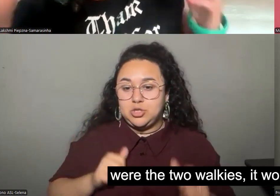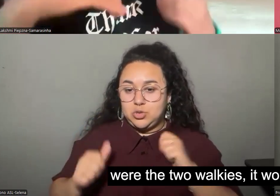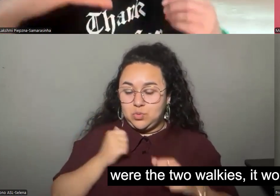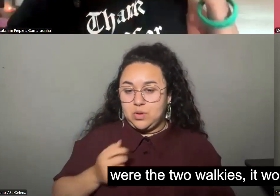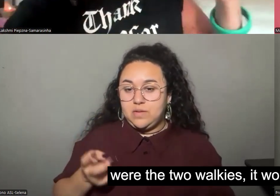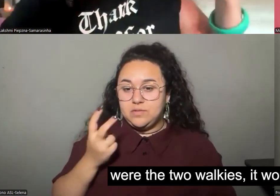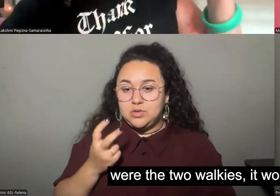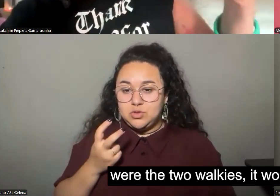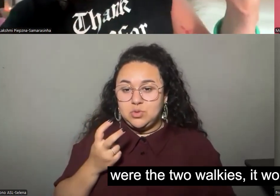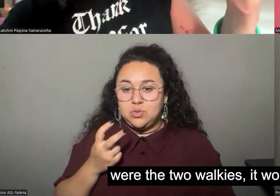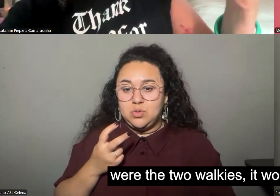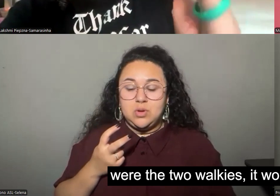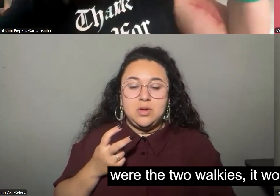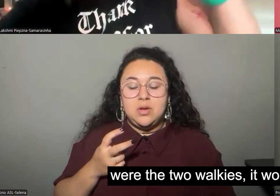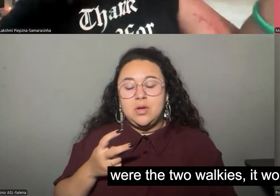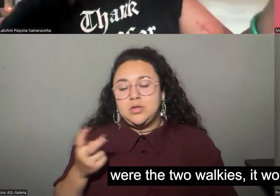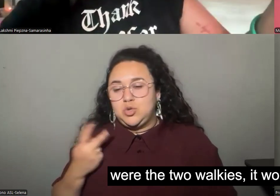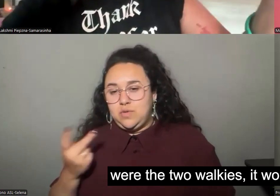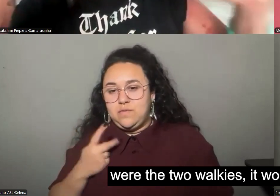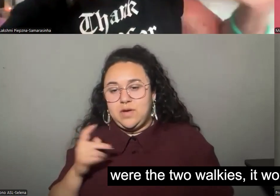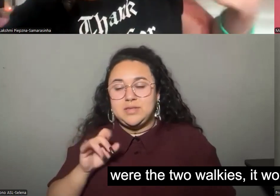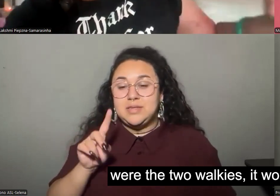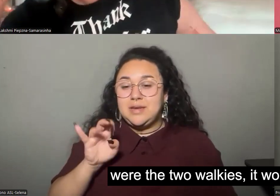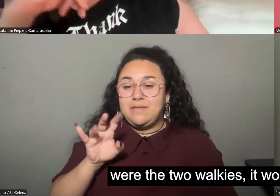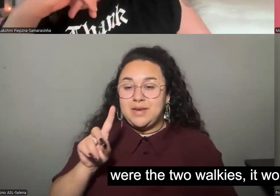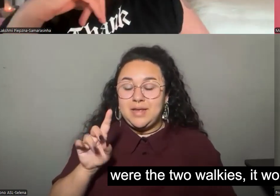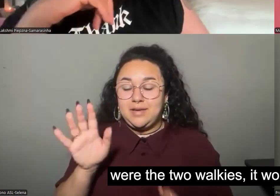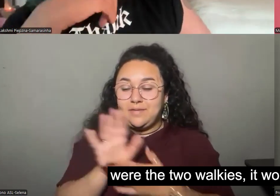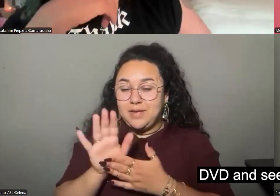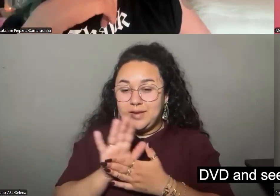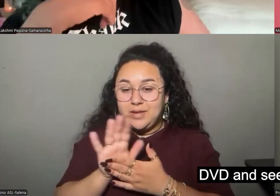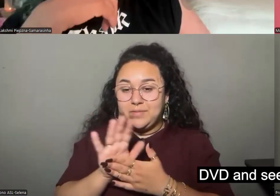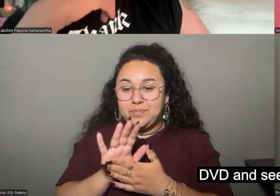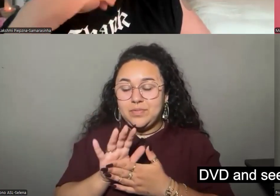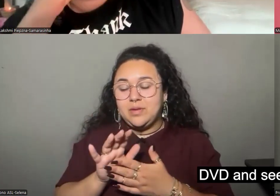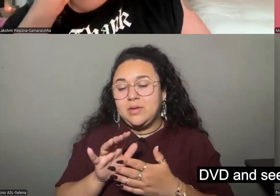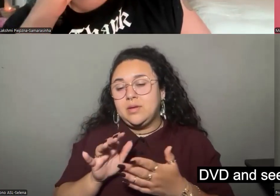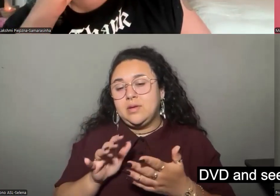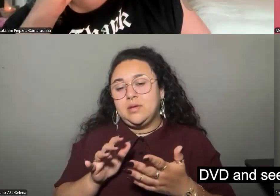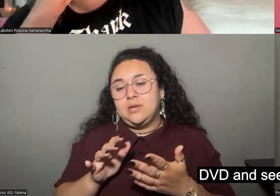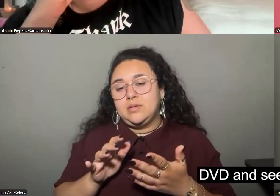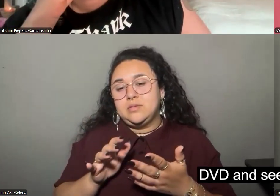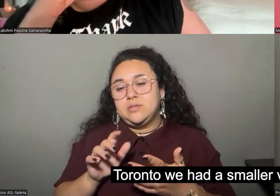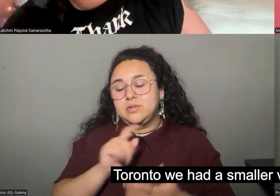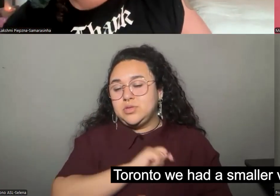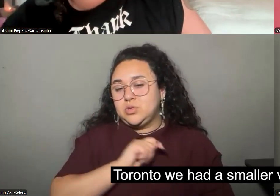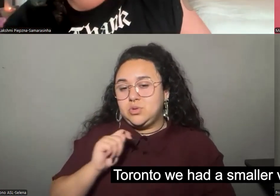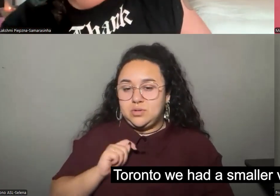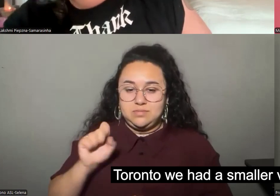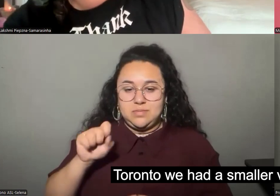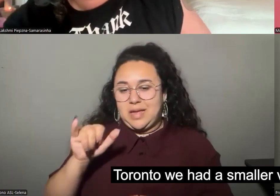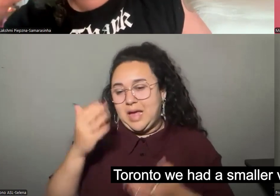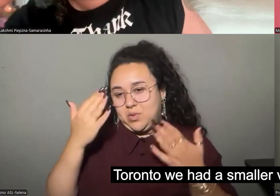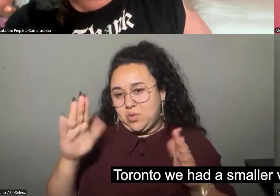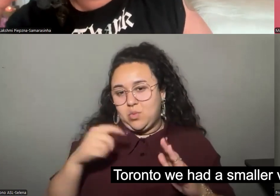So it'd be the two of us and like DVDs of the videos. And so we would do, but Toronto, yeah, I don't know.